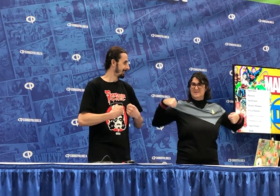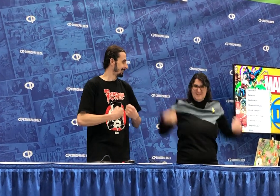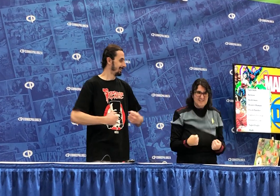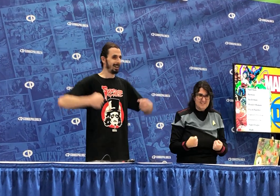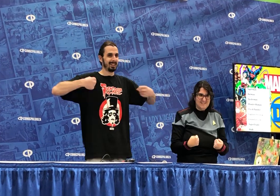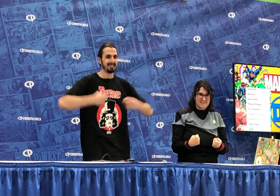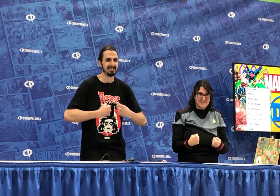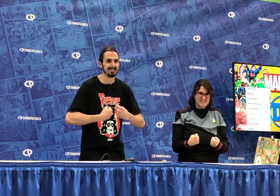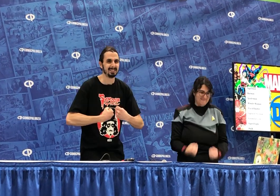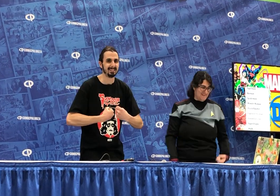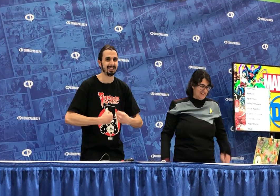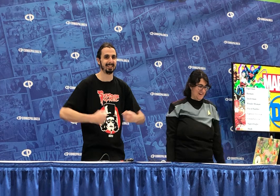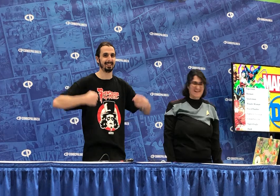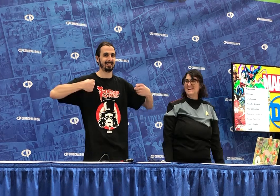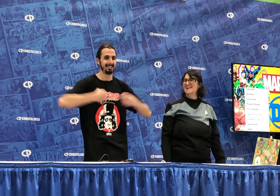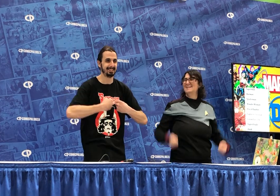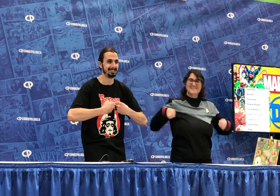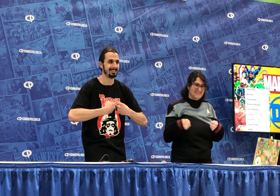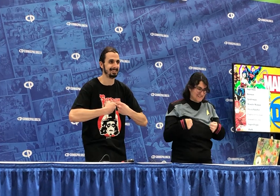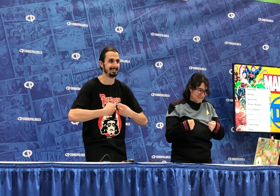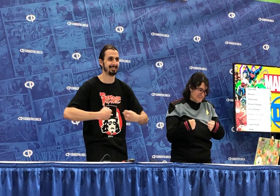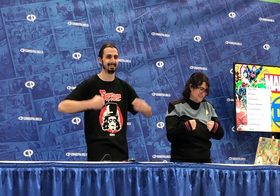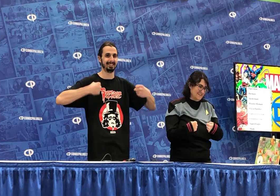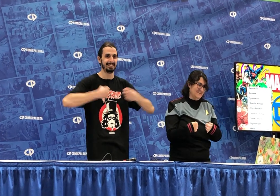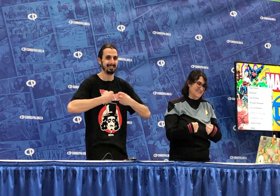And the Hulk, you have to look angry.